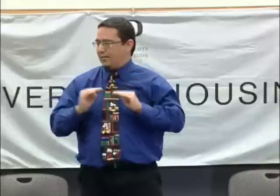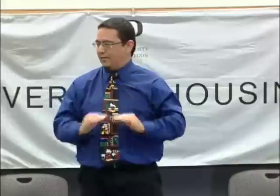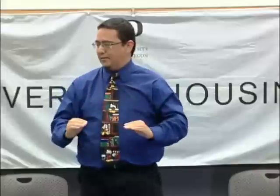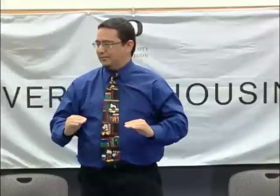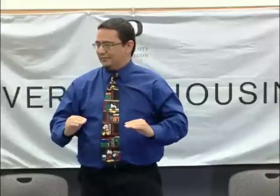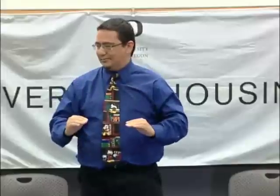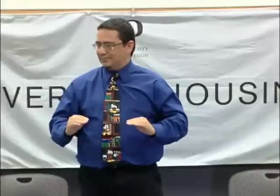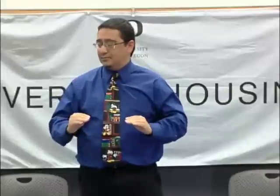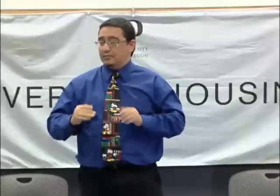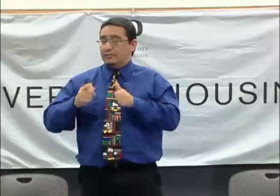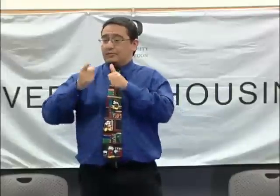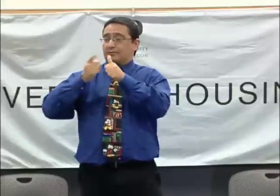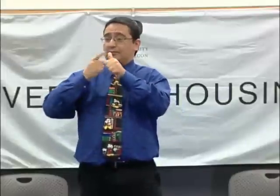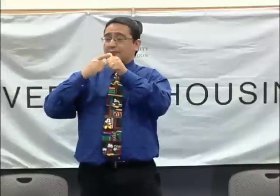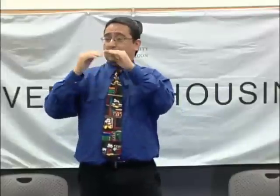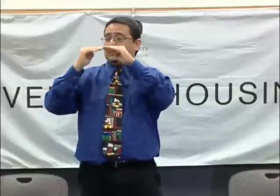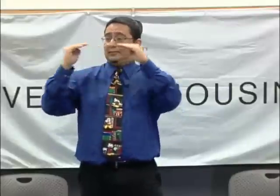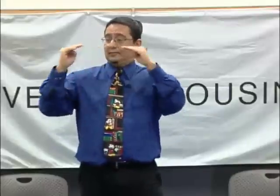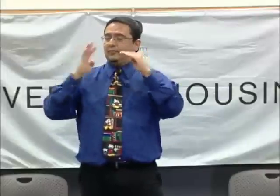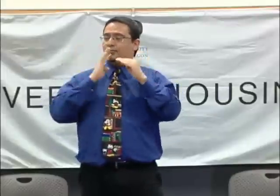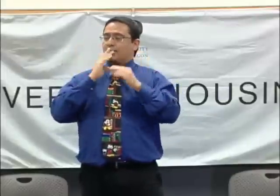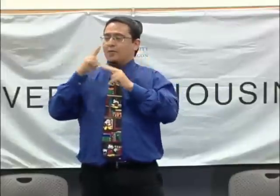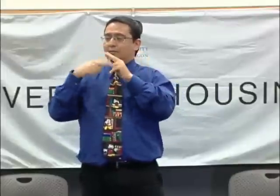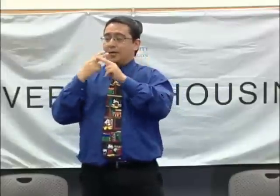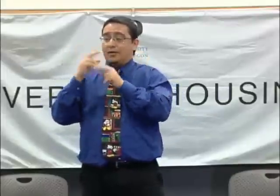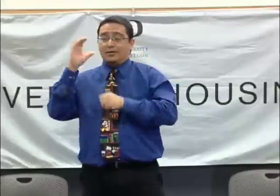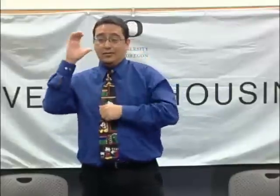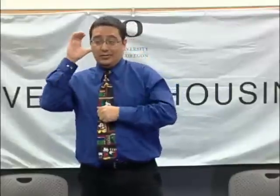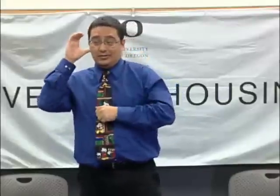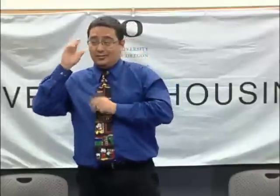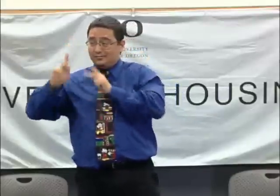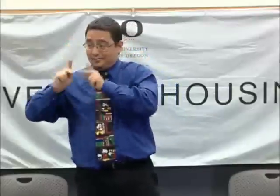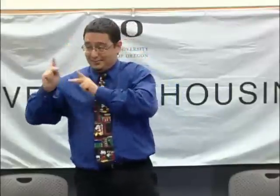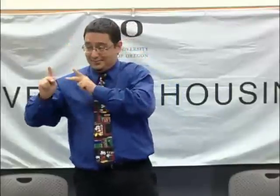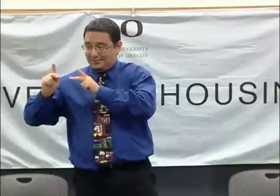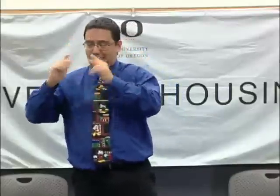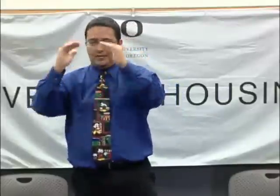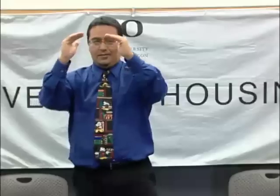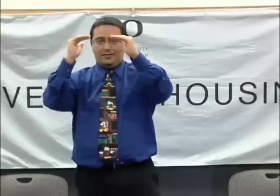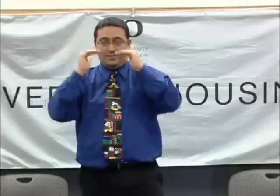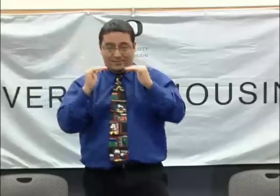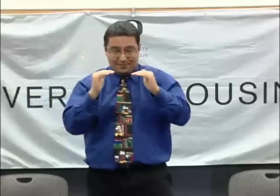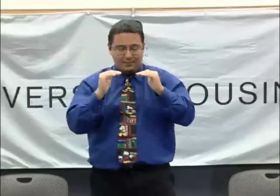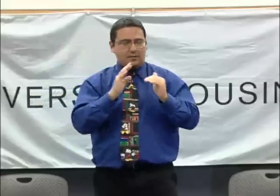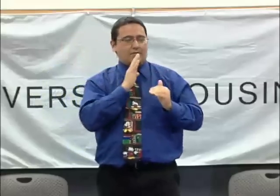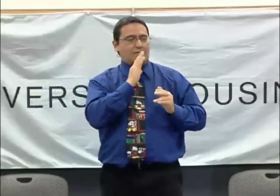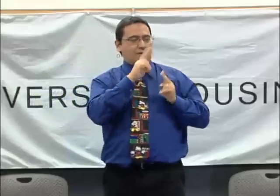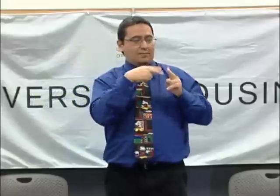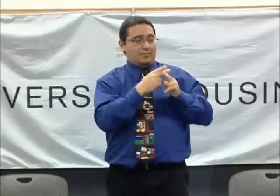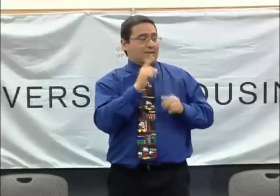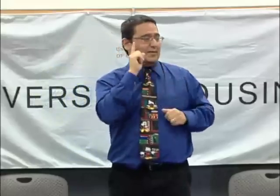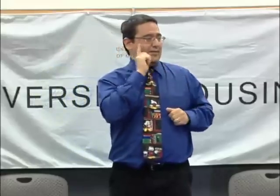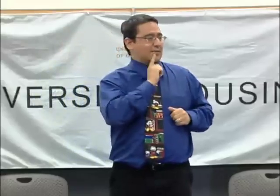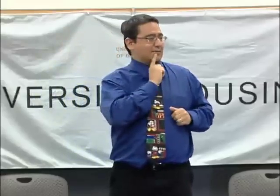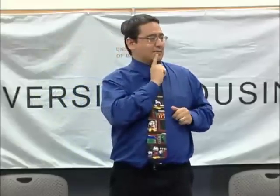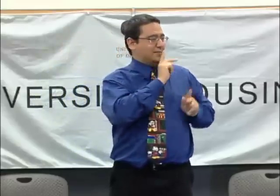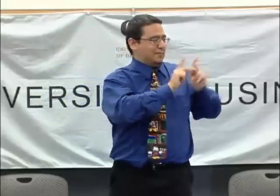I'll also sign using 3 different levels. The first level, we'll talk about the hear people. The second level, we'll talk about the